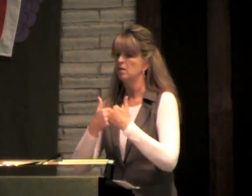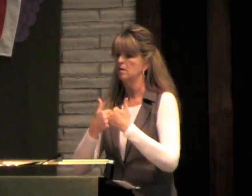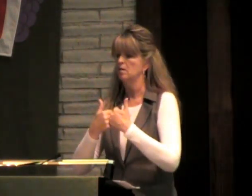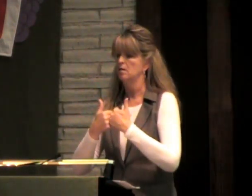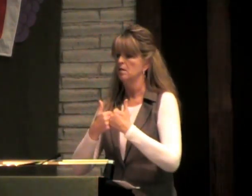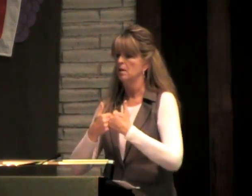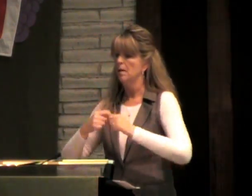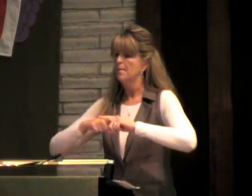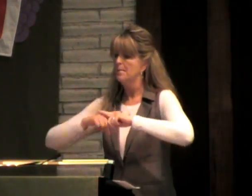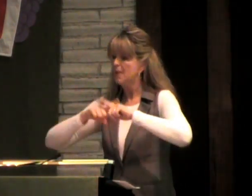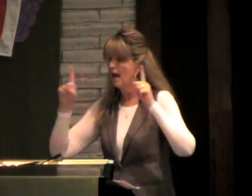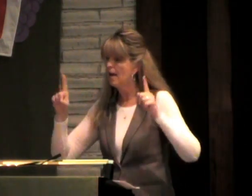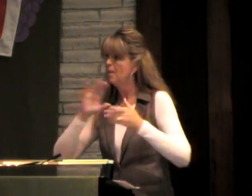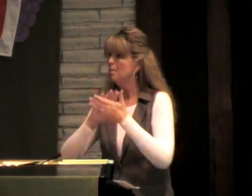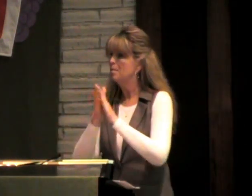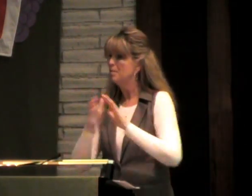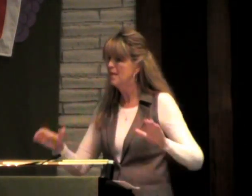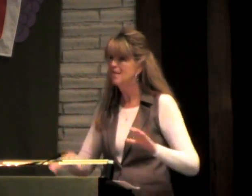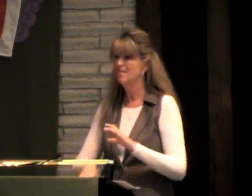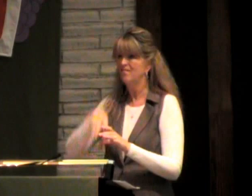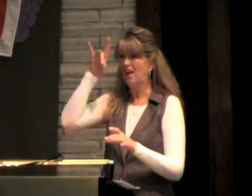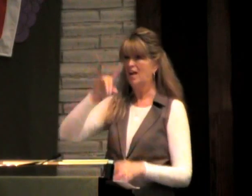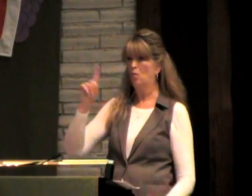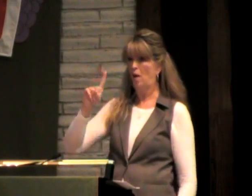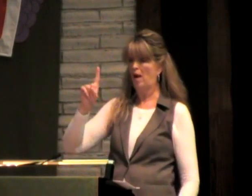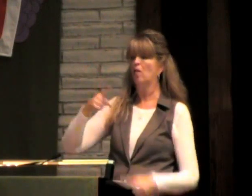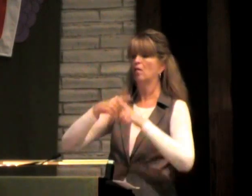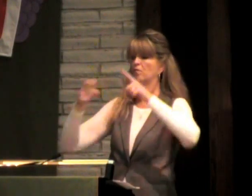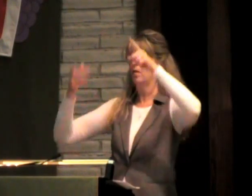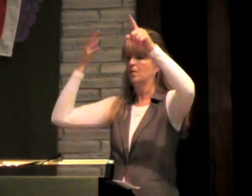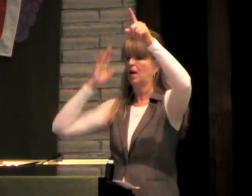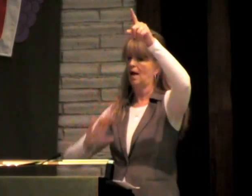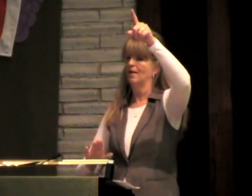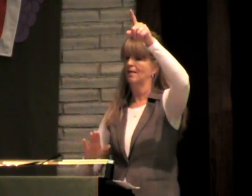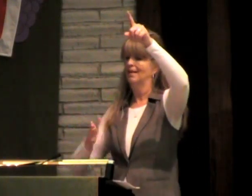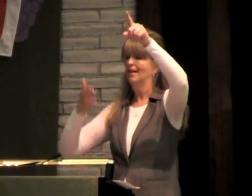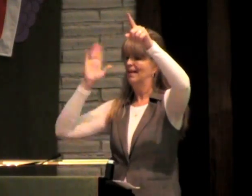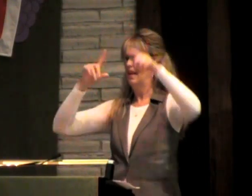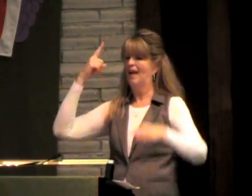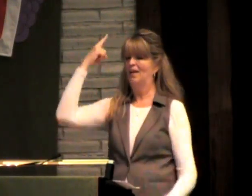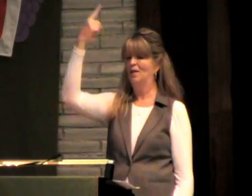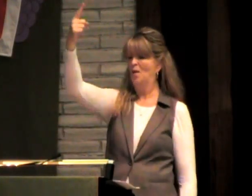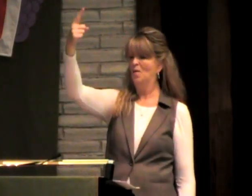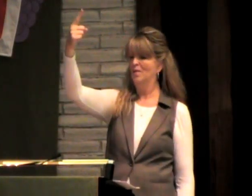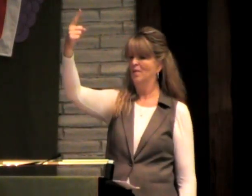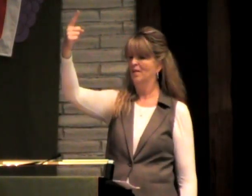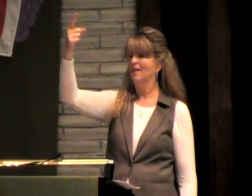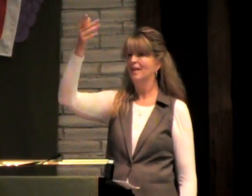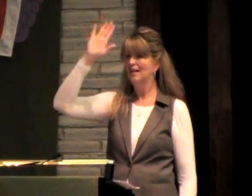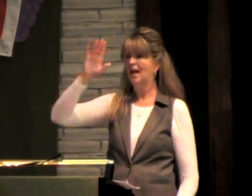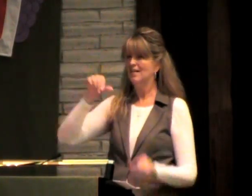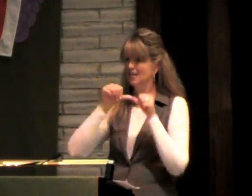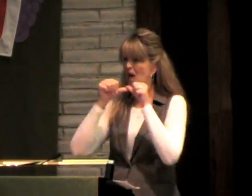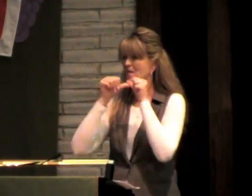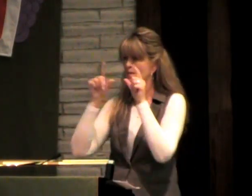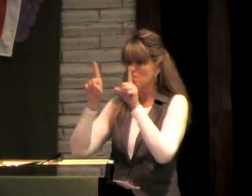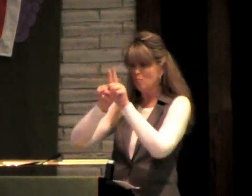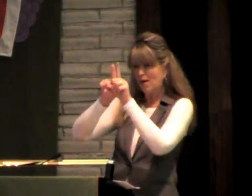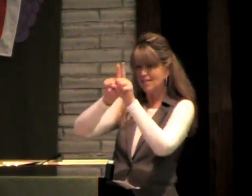The world gives us trouble and challenges, but peace is found in God, God alone, not from outside